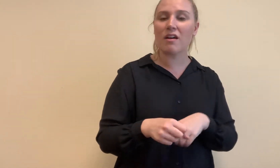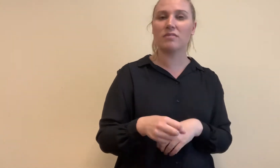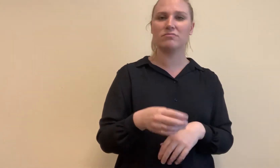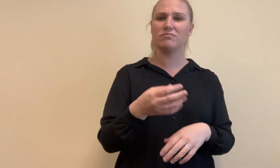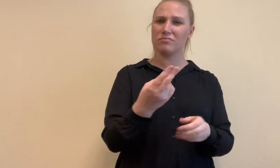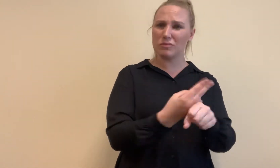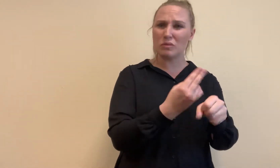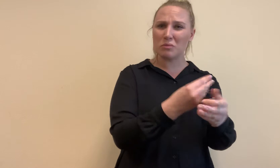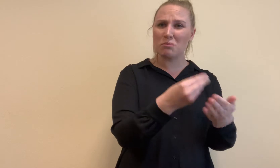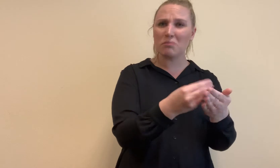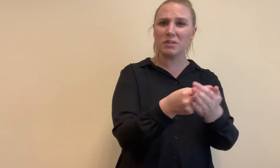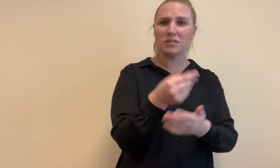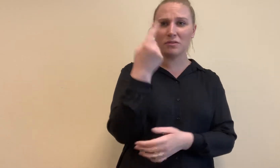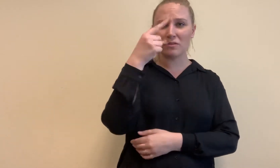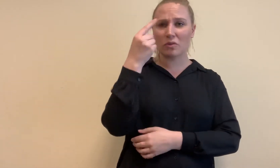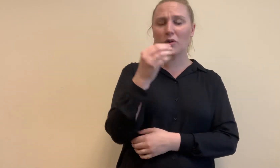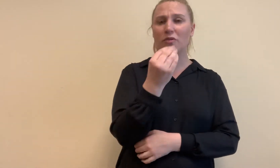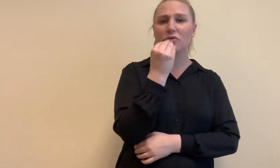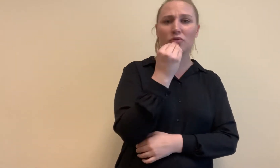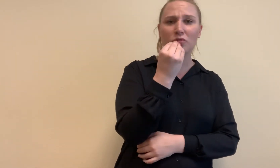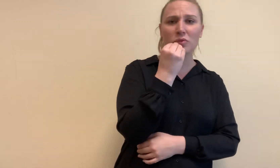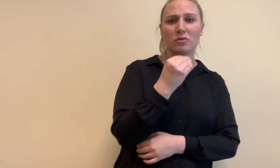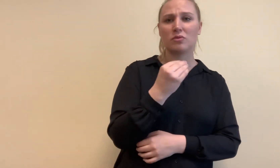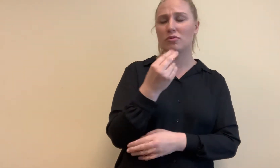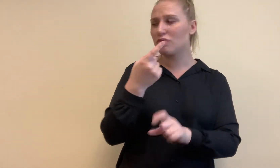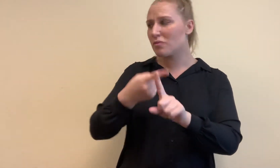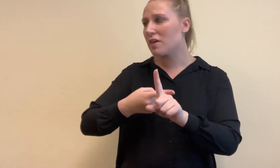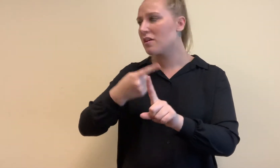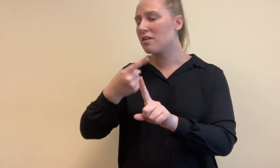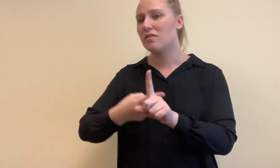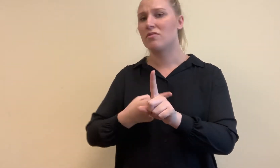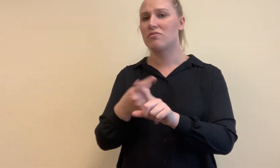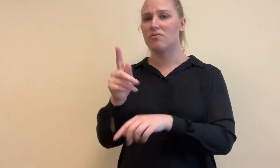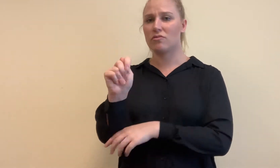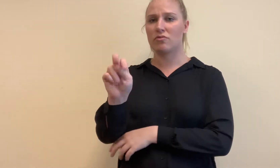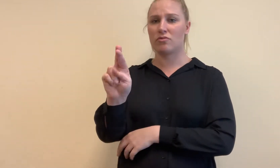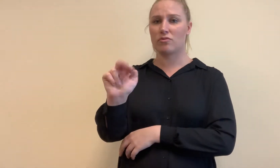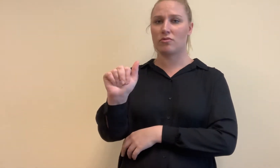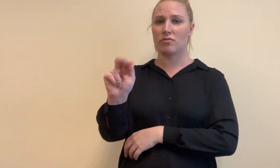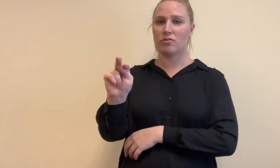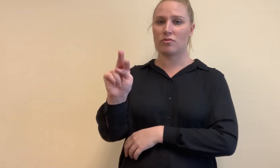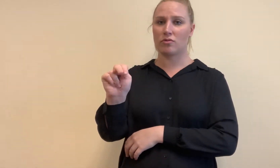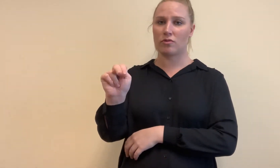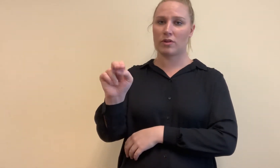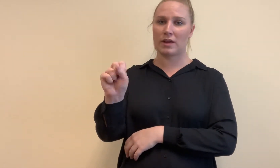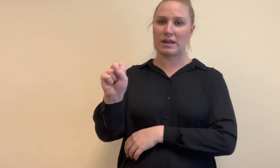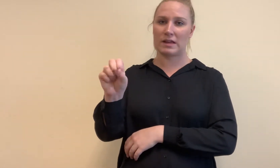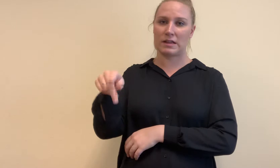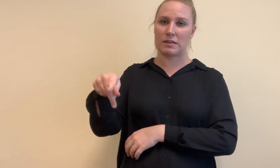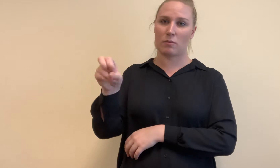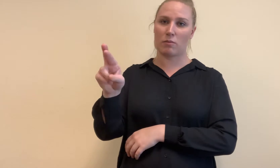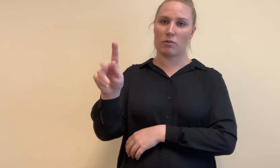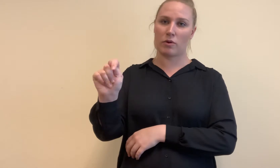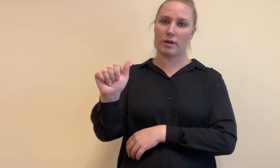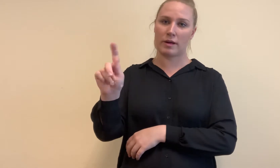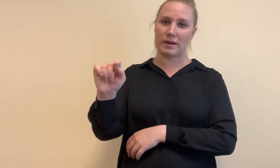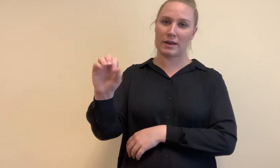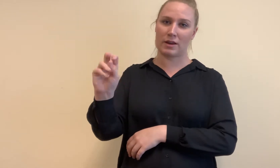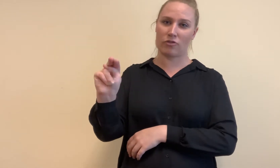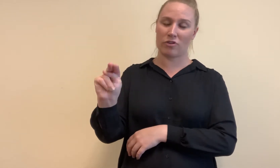what they can do is they have the money for food, for rent, for transportation. Maybe they don't have to work a few more hours. Maybe they